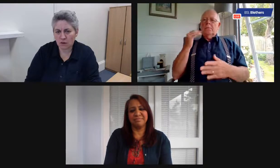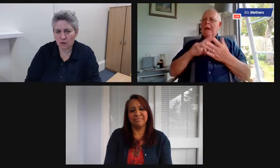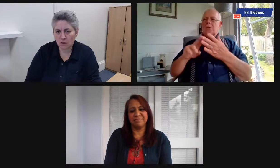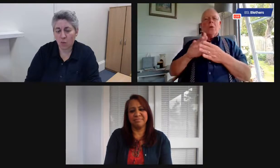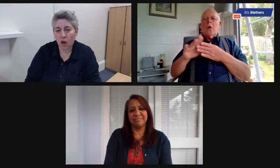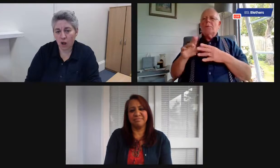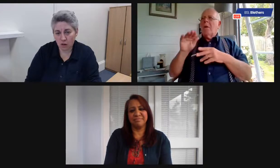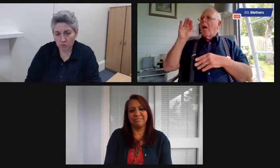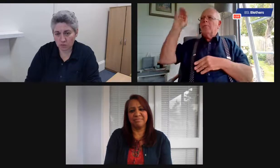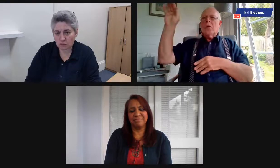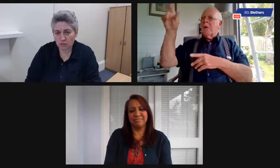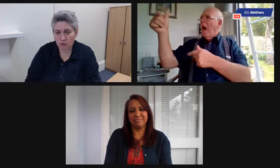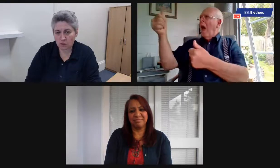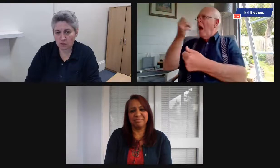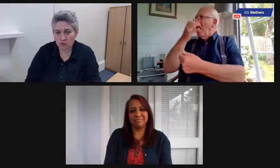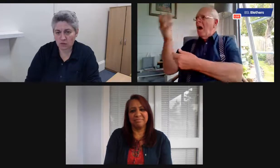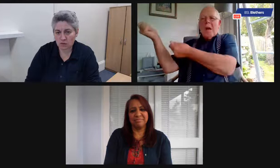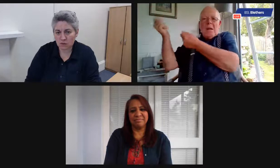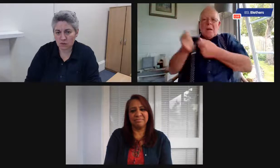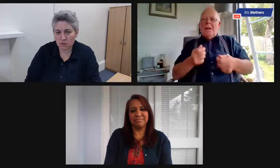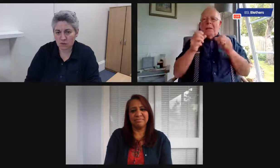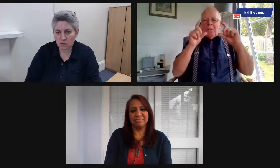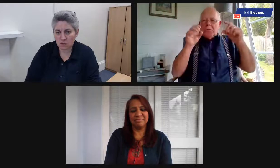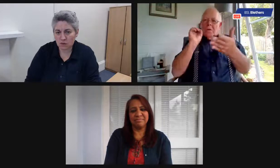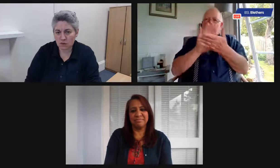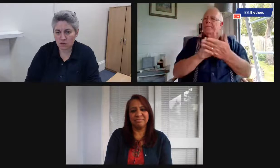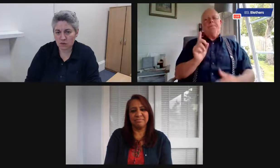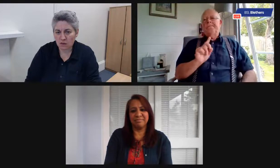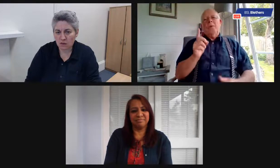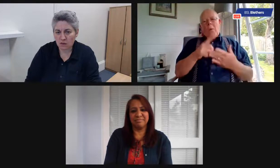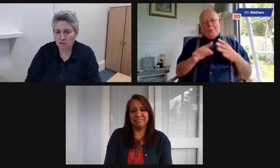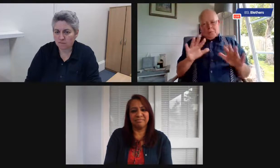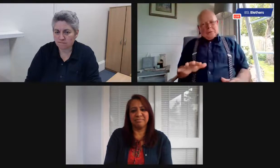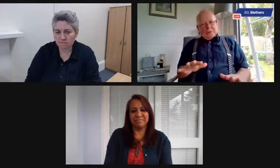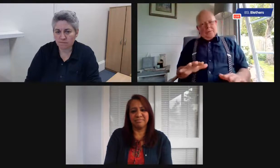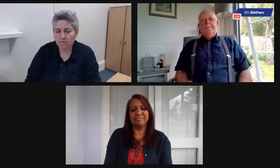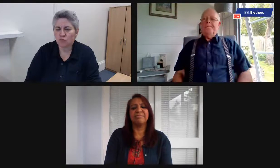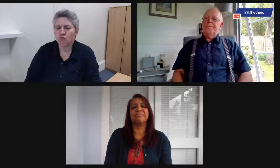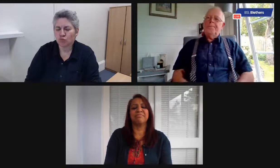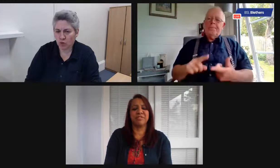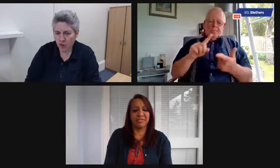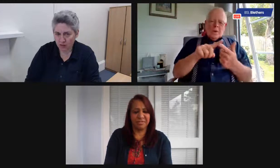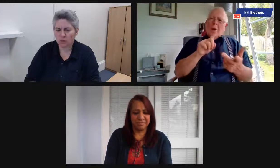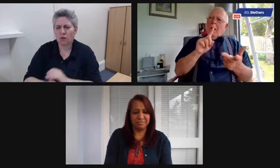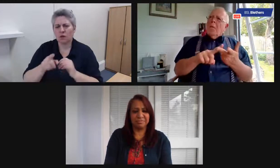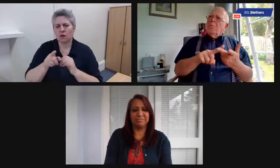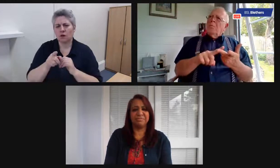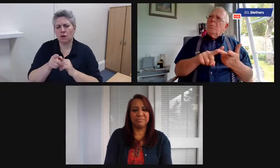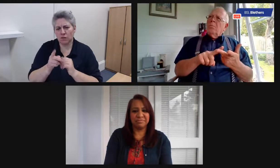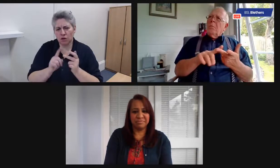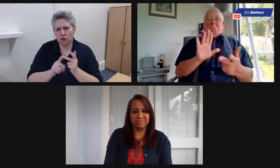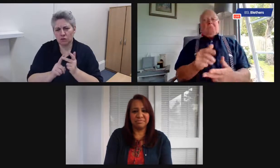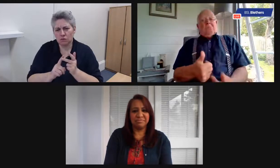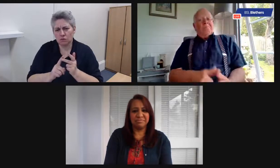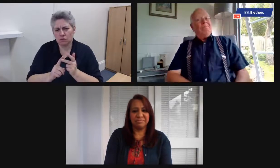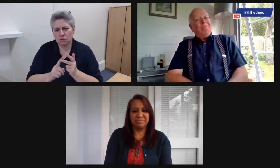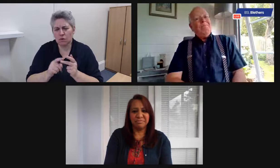strict rules is that we confine ourselves to British native wildlife. We're not interested in people posting photos from their